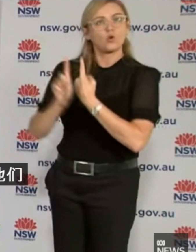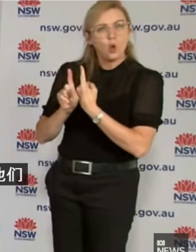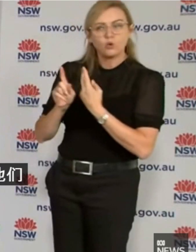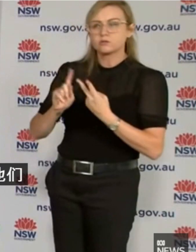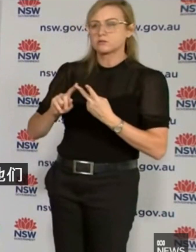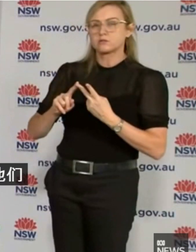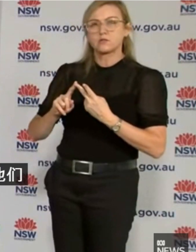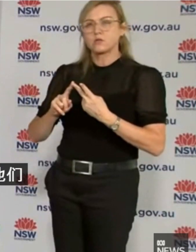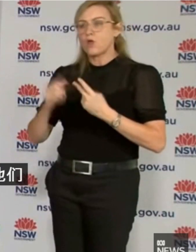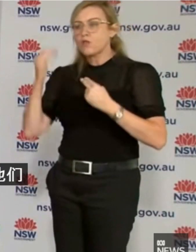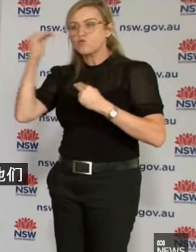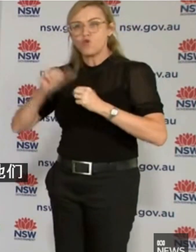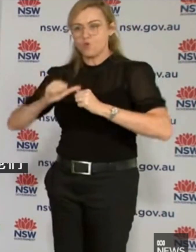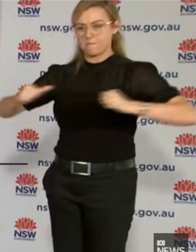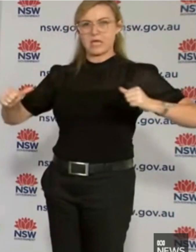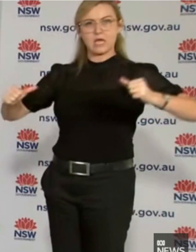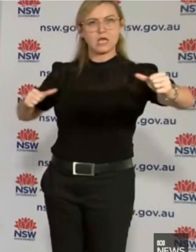how big was the space that they were in,